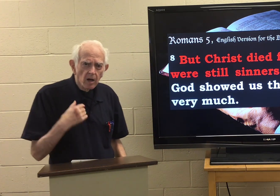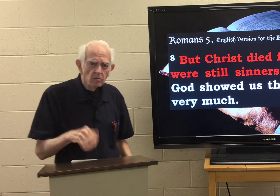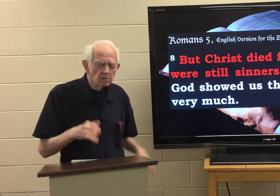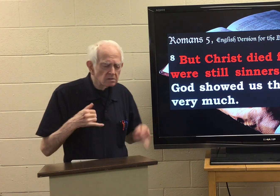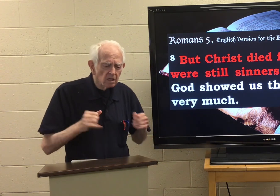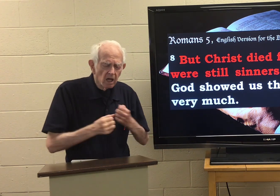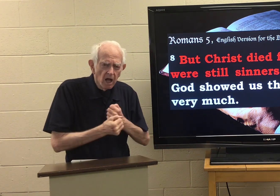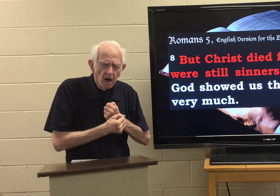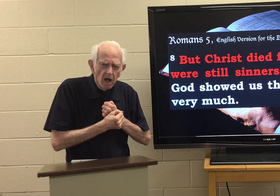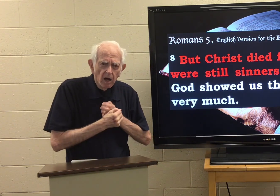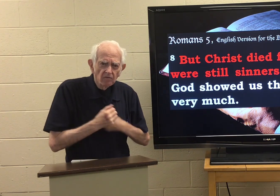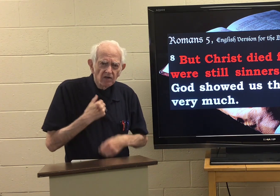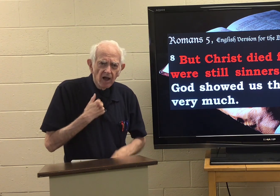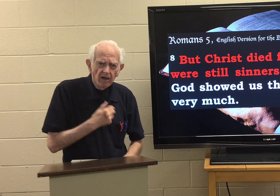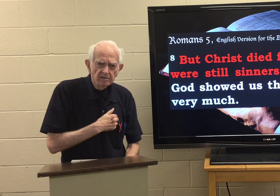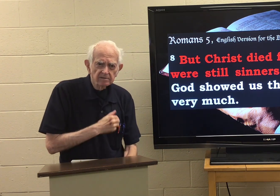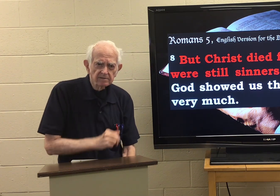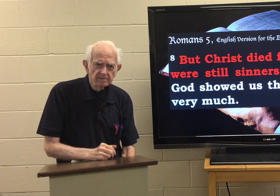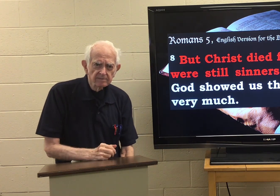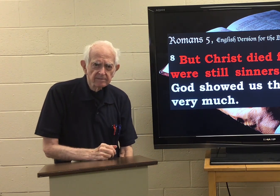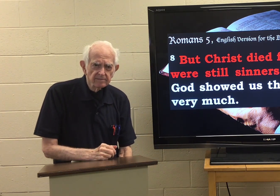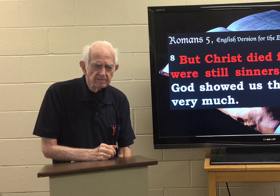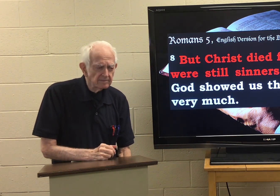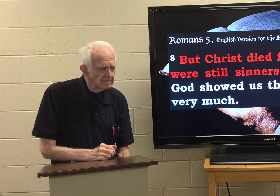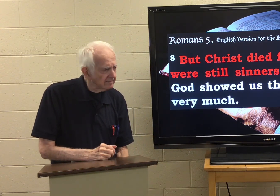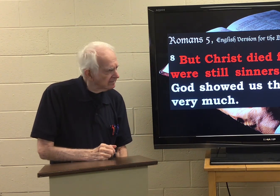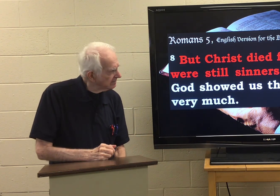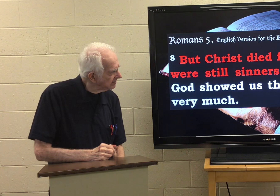Wow. He loves us.